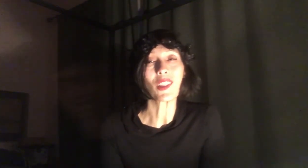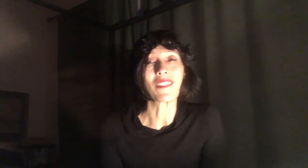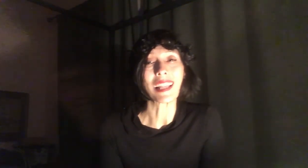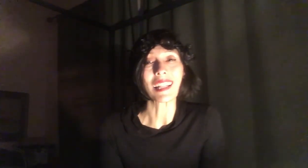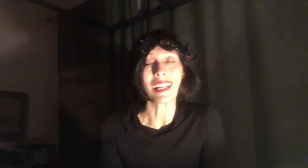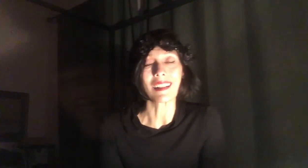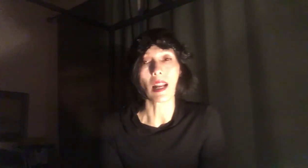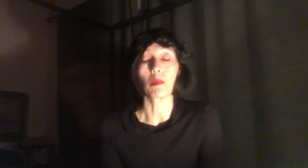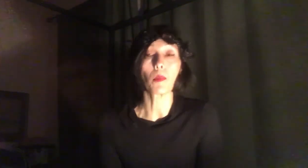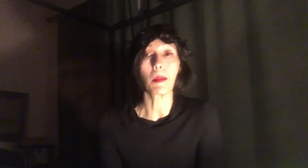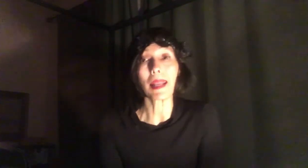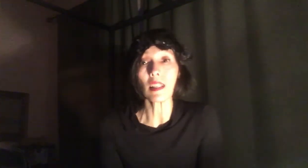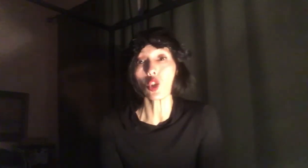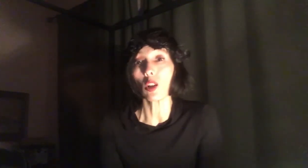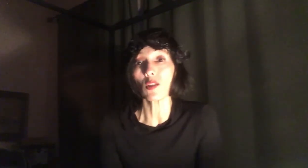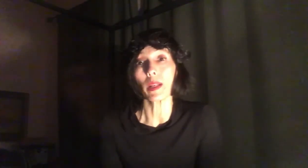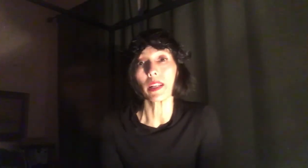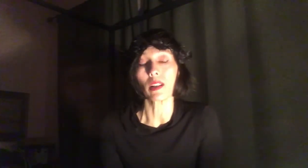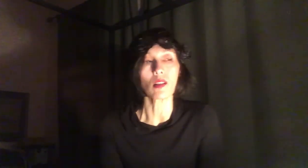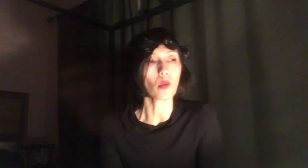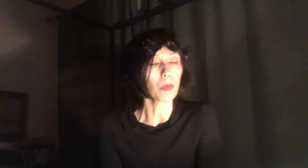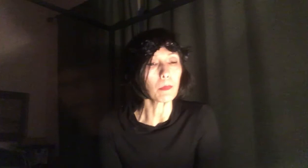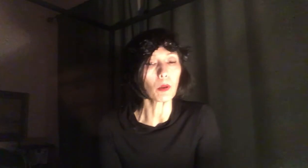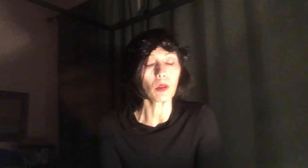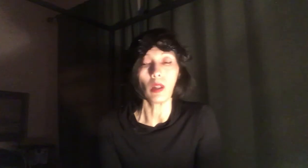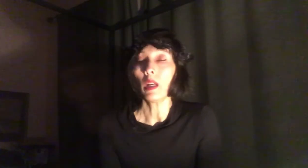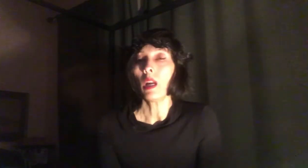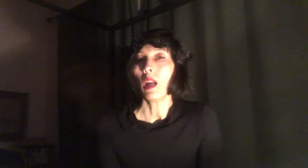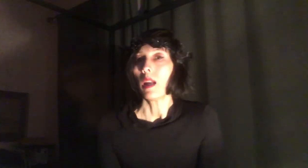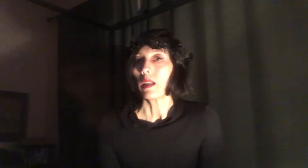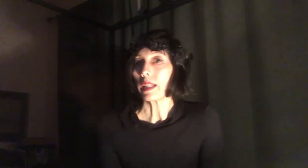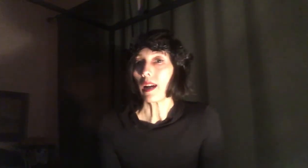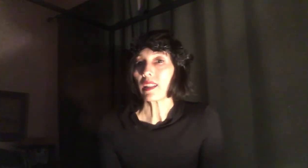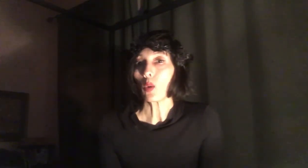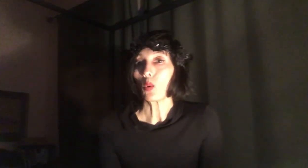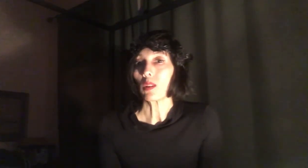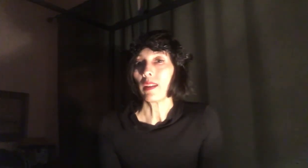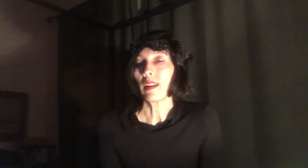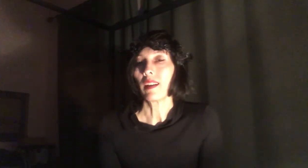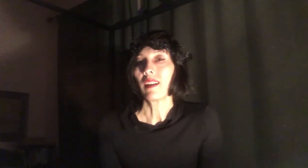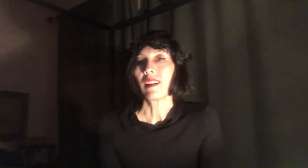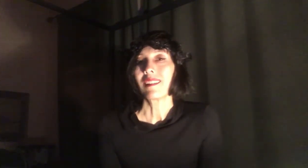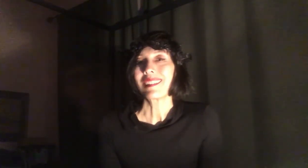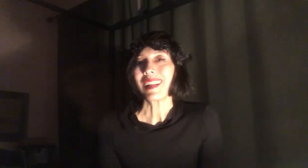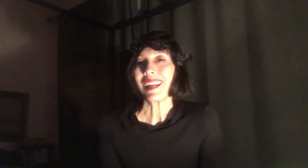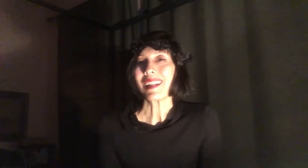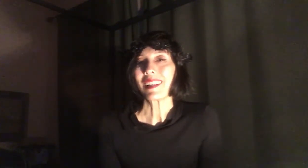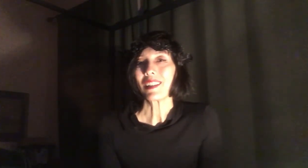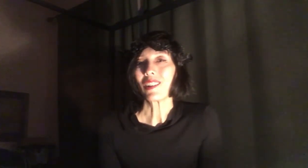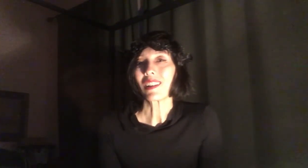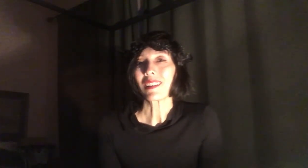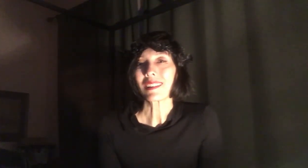and that takes time. So my message also here is to people, young and old, take your